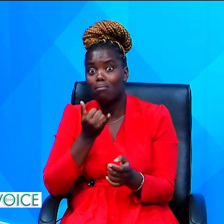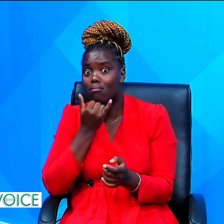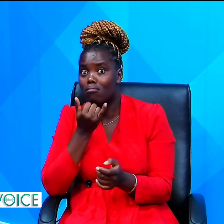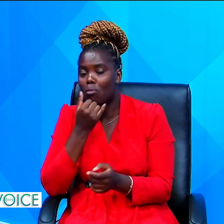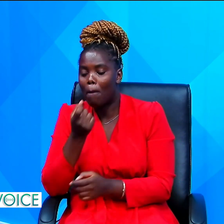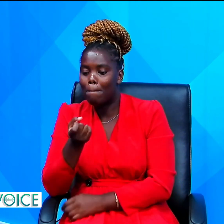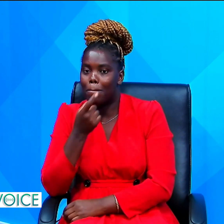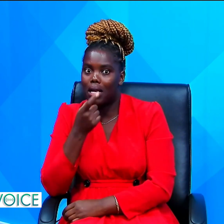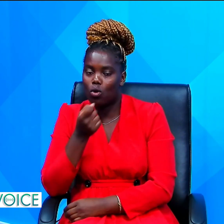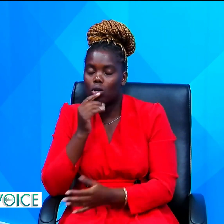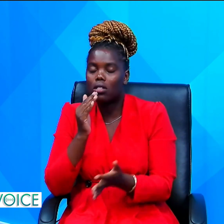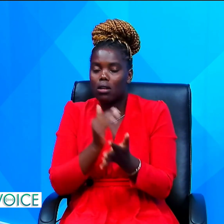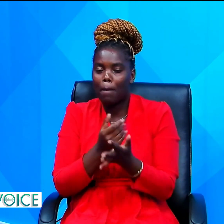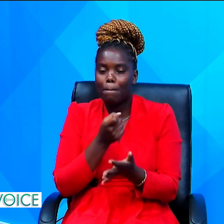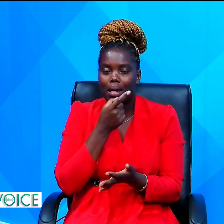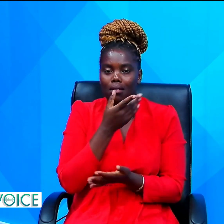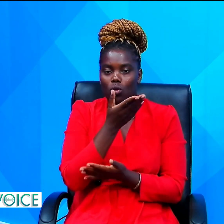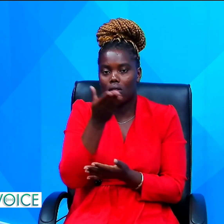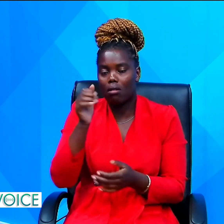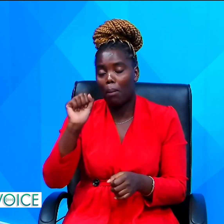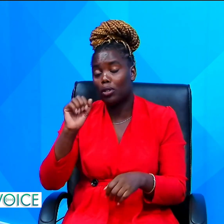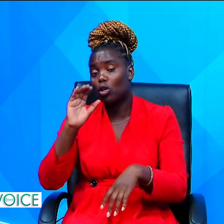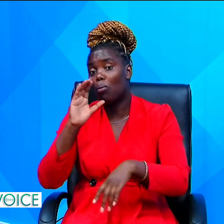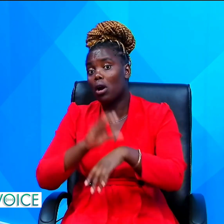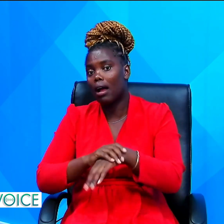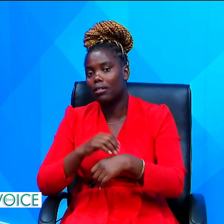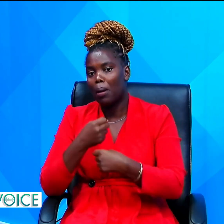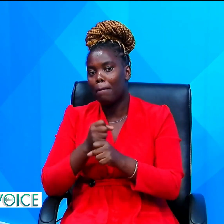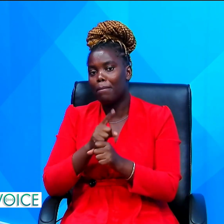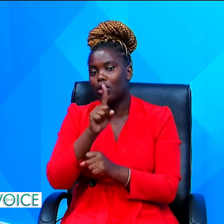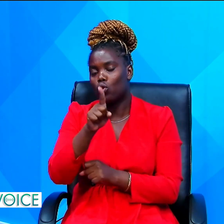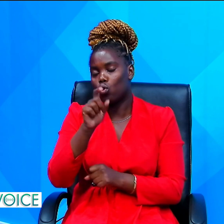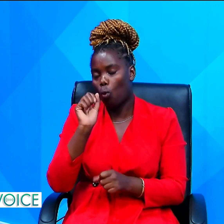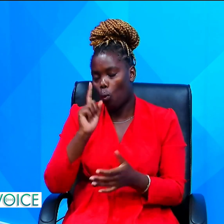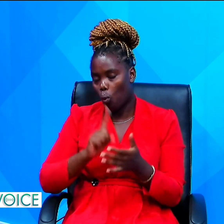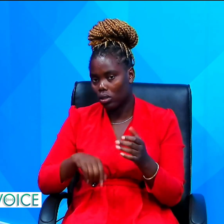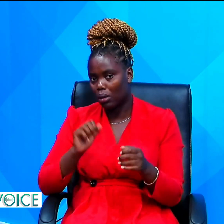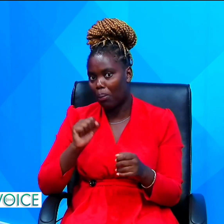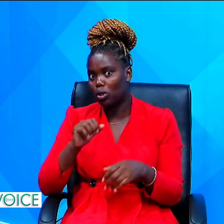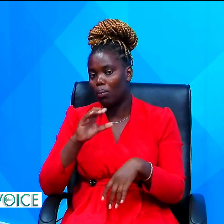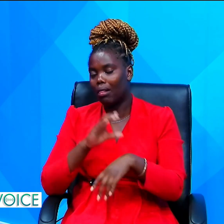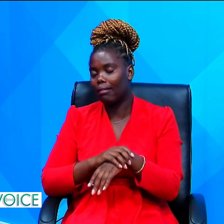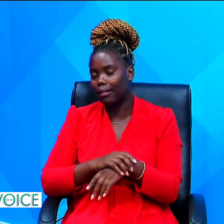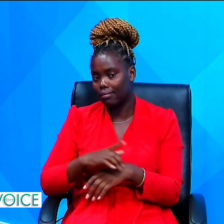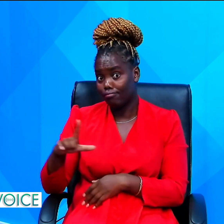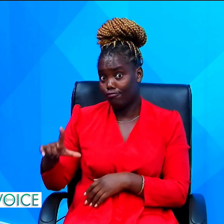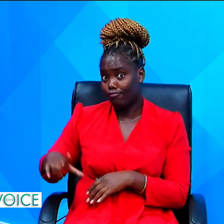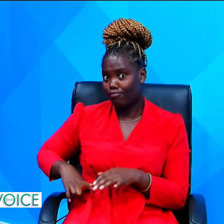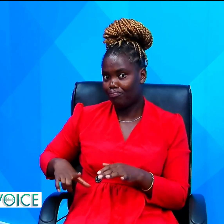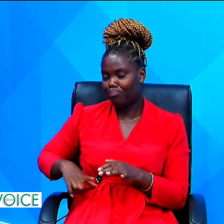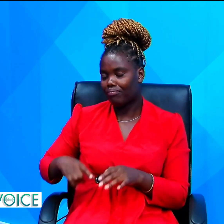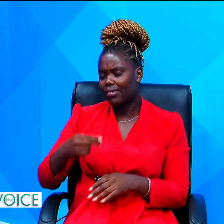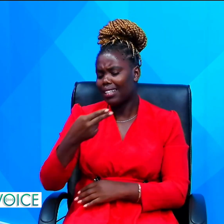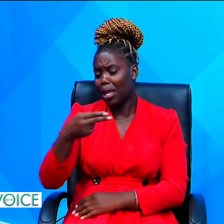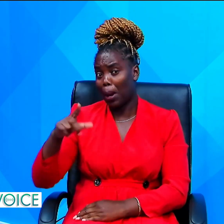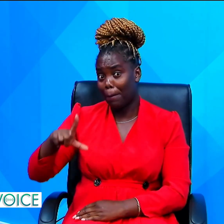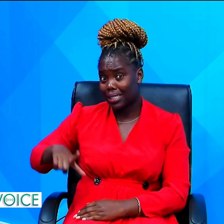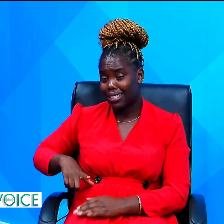from wrong medication, you can also get hepatitis. Hepatitis,